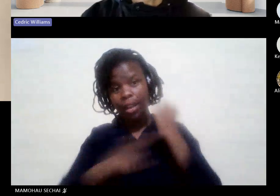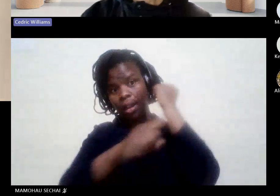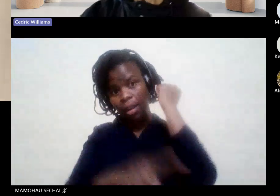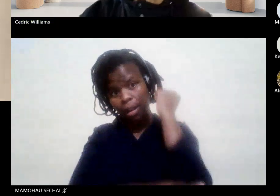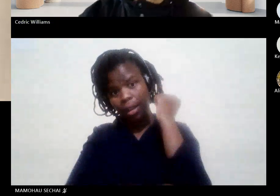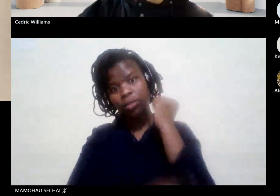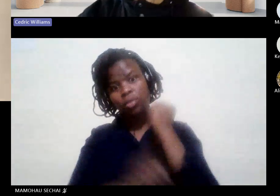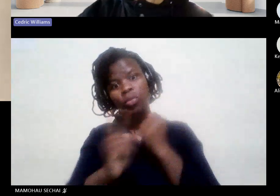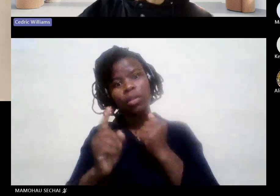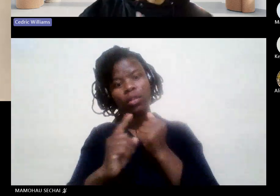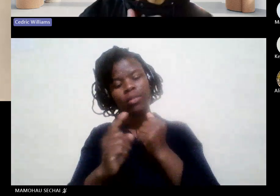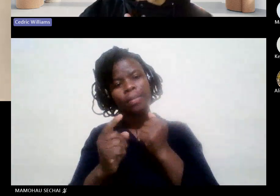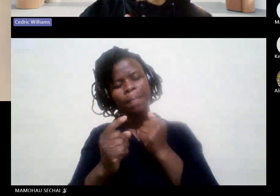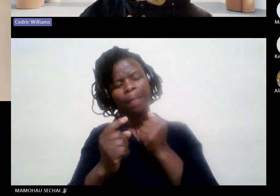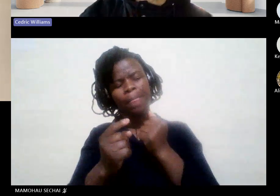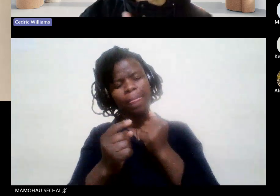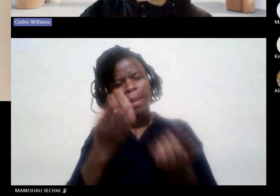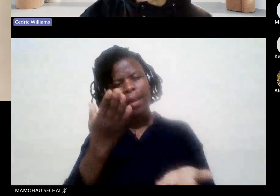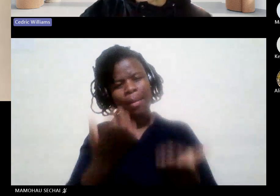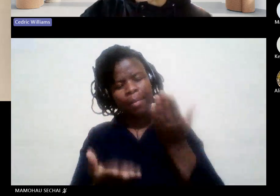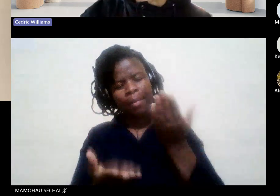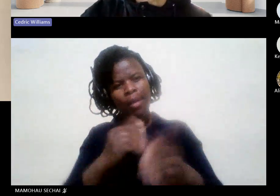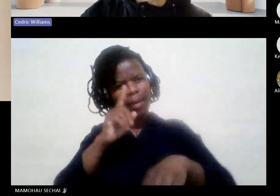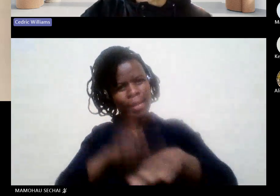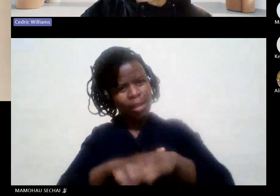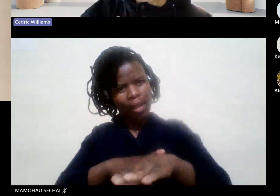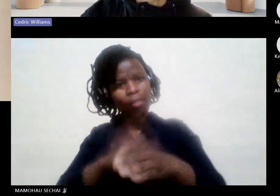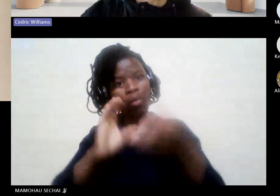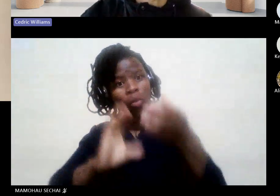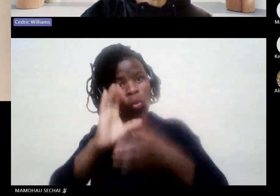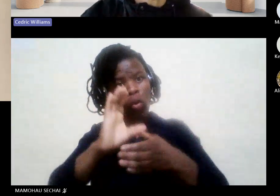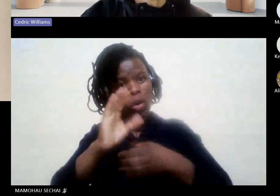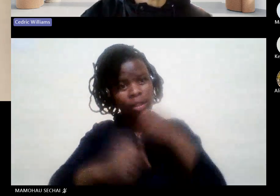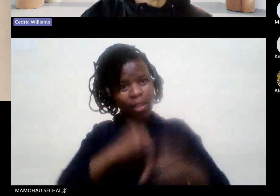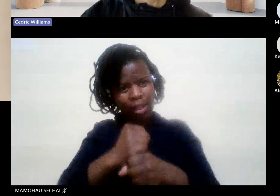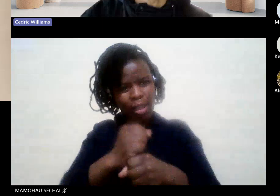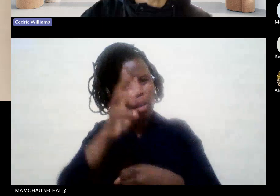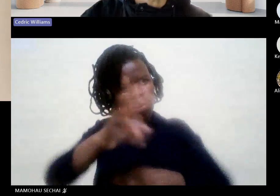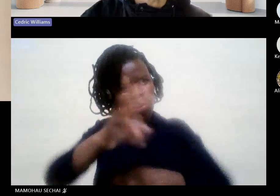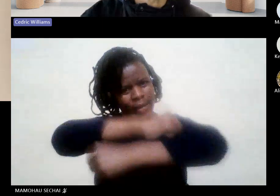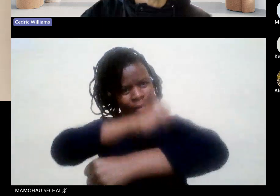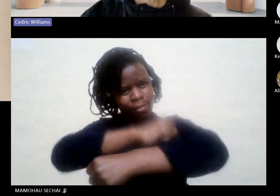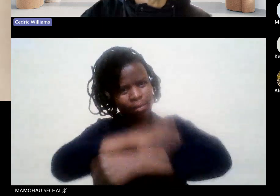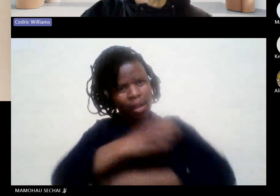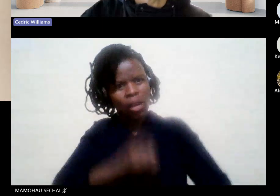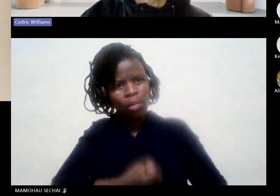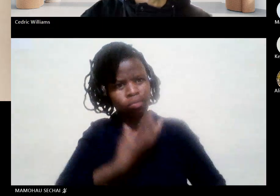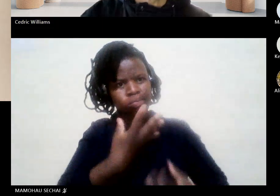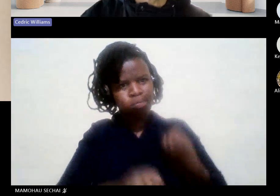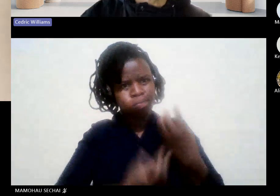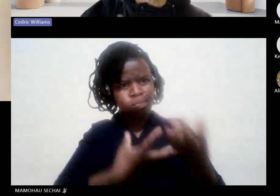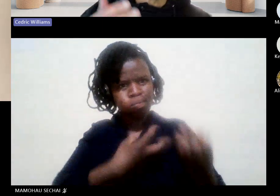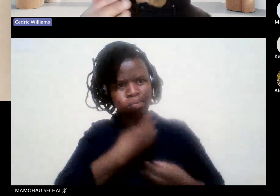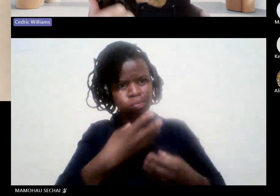How during the course of the year, how will the learner be able to express what that learner has learned